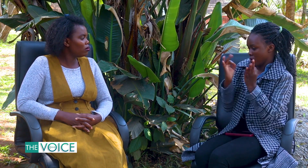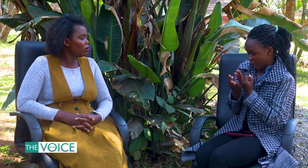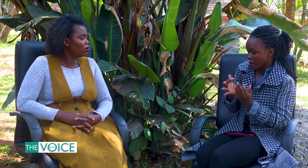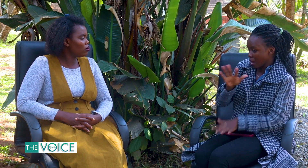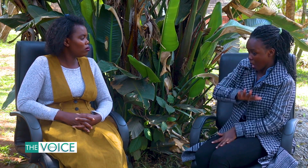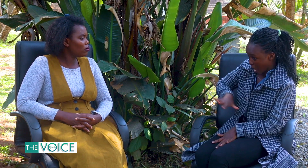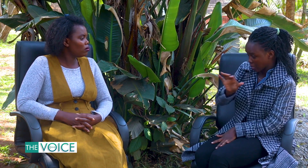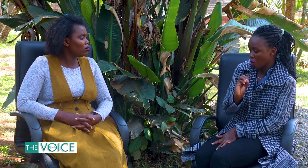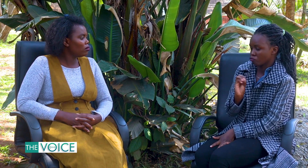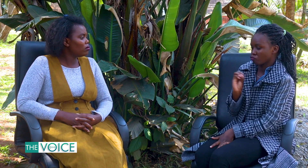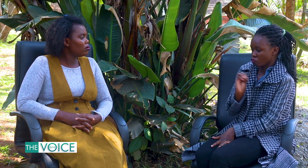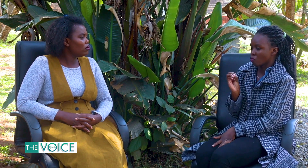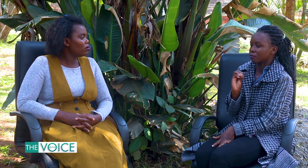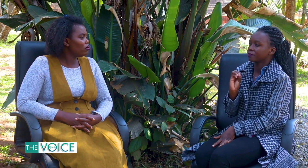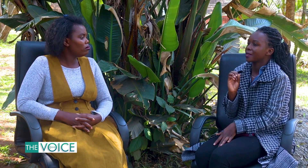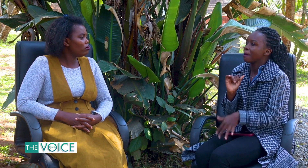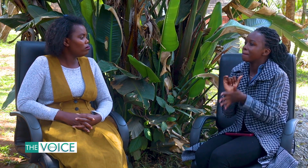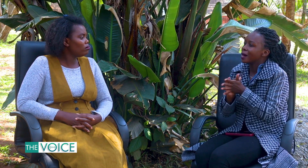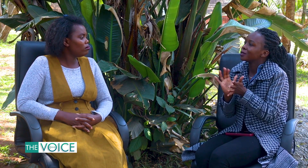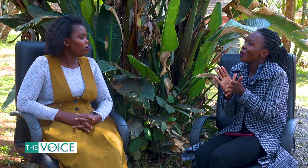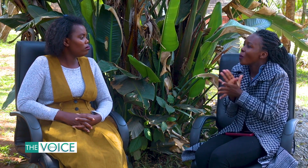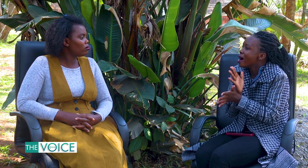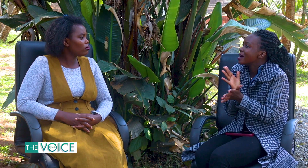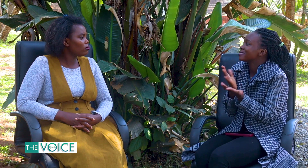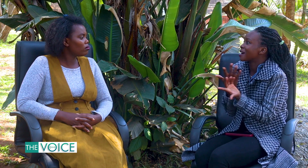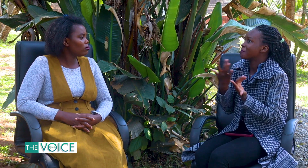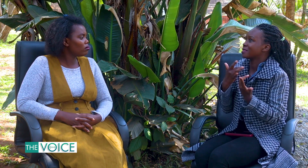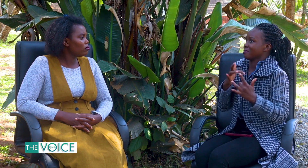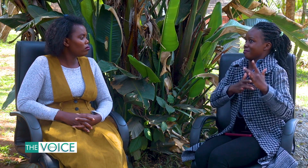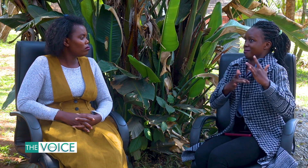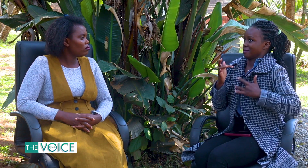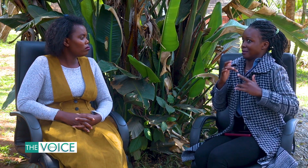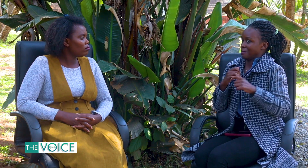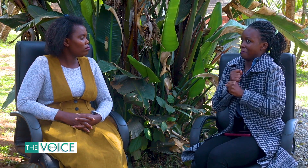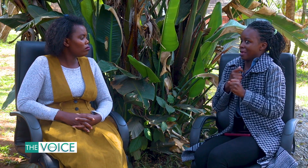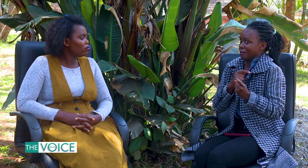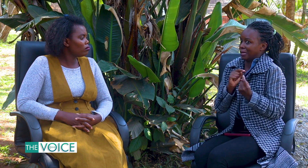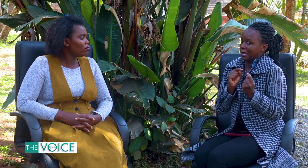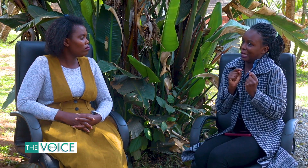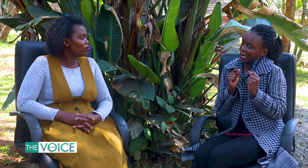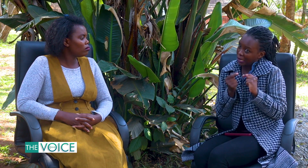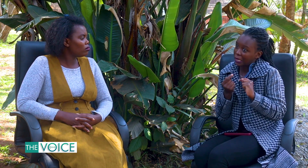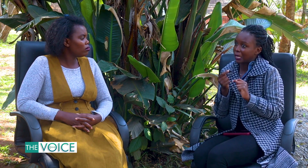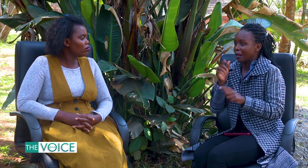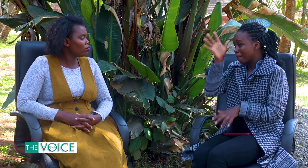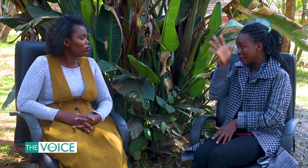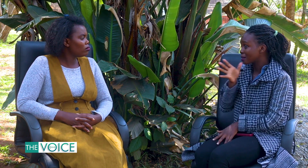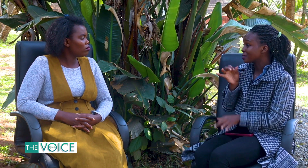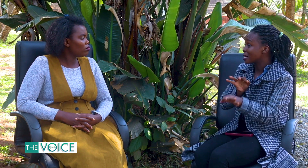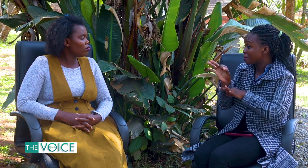at the hospital. At the time, my parents and my family were not there. But something that is always so concerning and make me